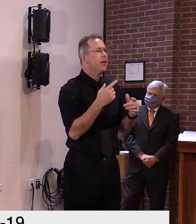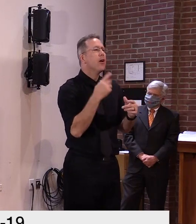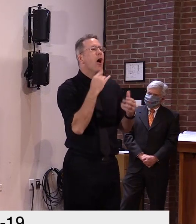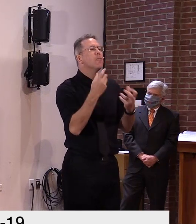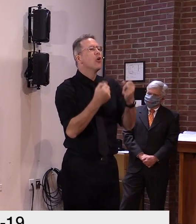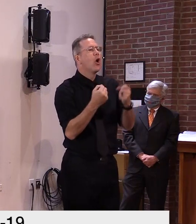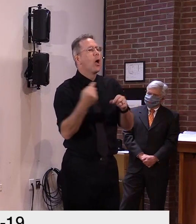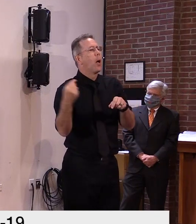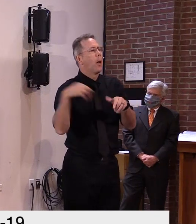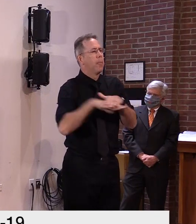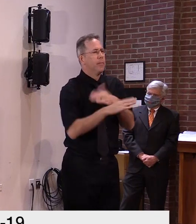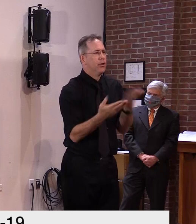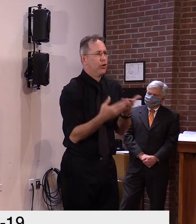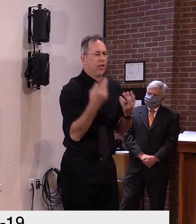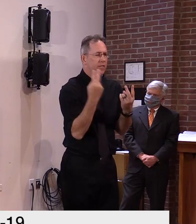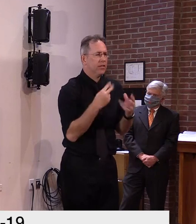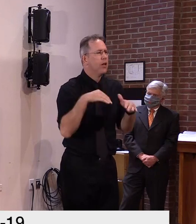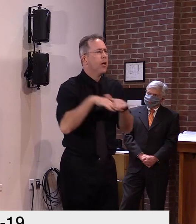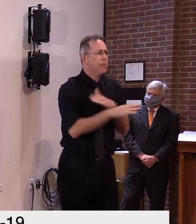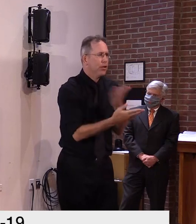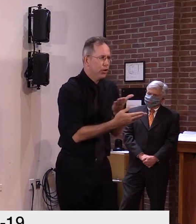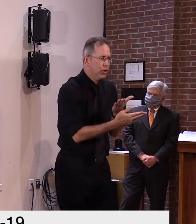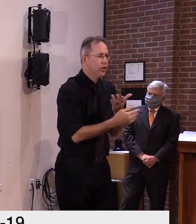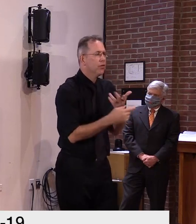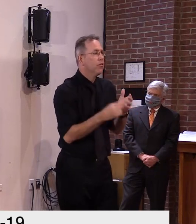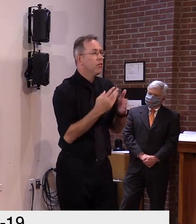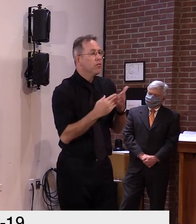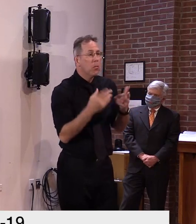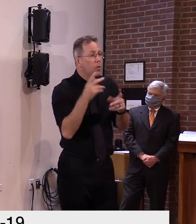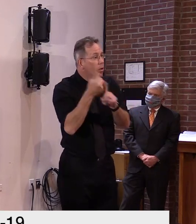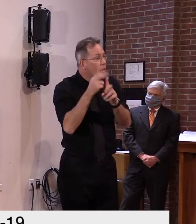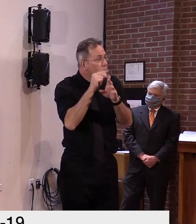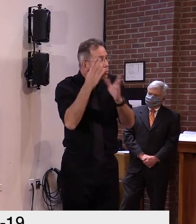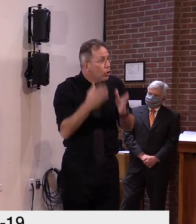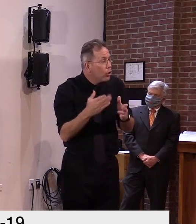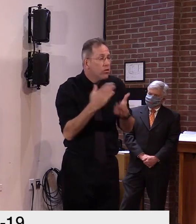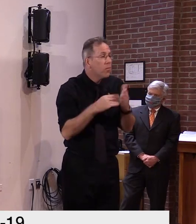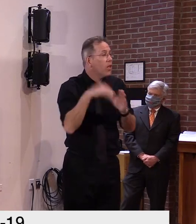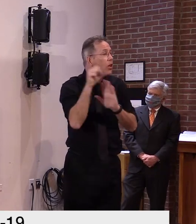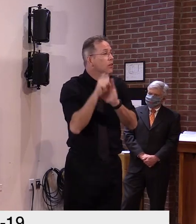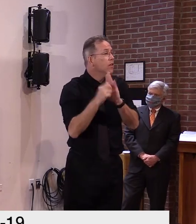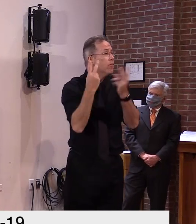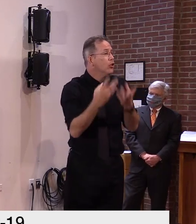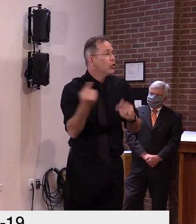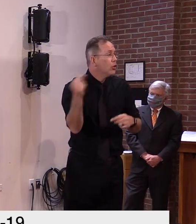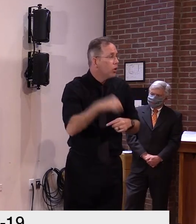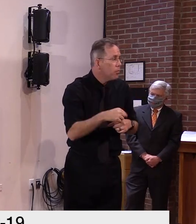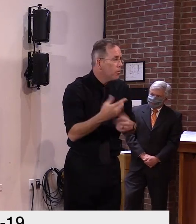year ago. I believe Commissioner Pichek might have information on the mobility as well. Okay.